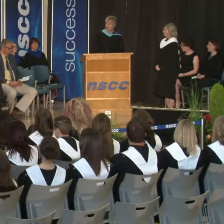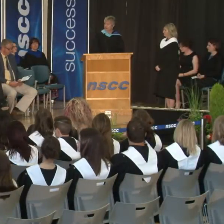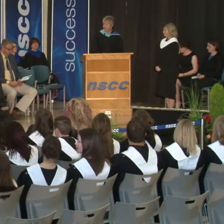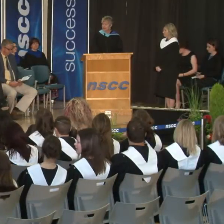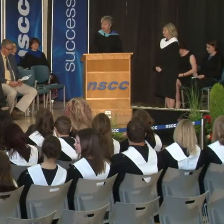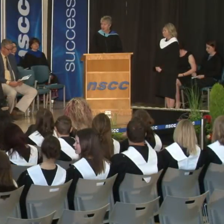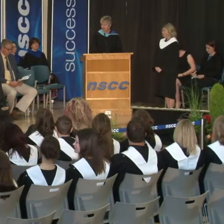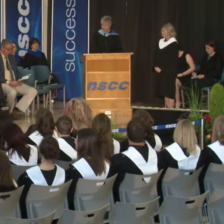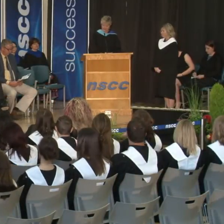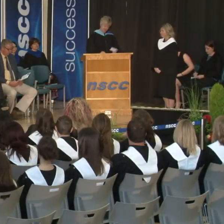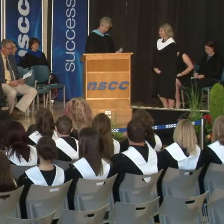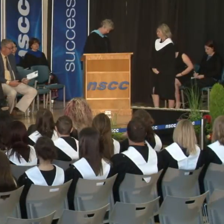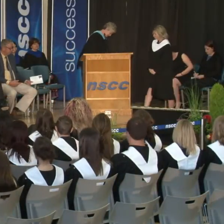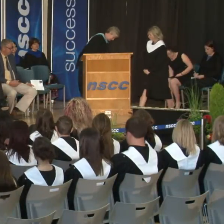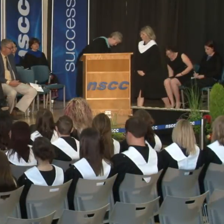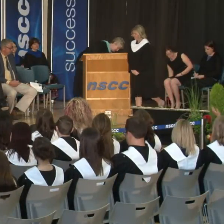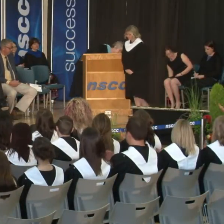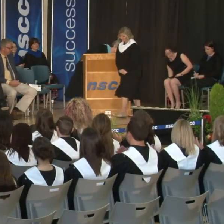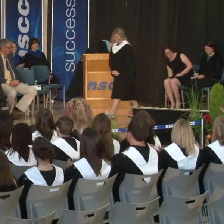Audrey Craig, Honors.